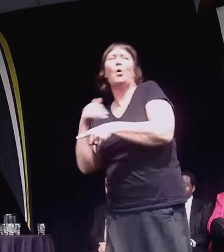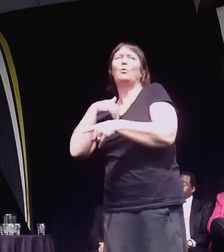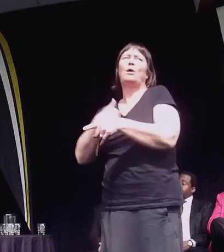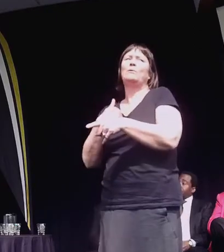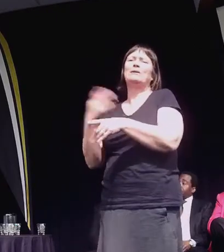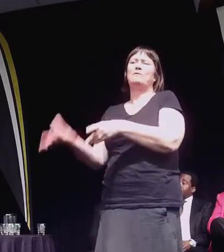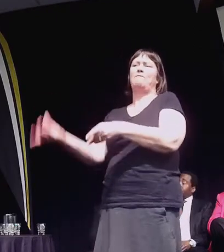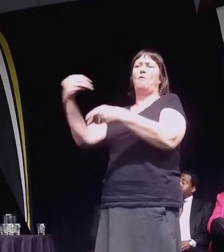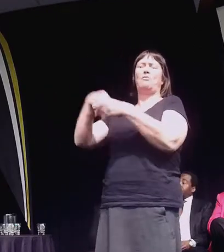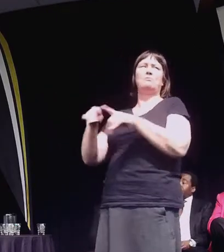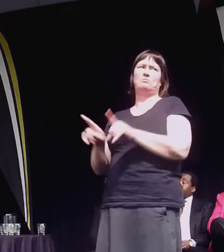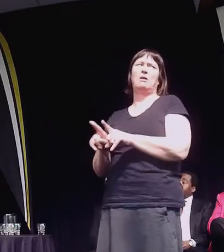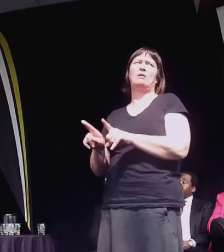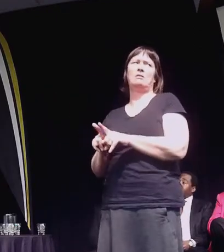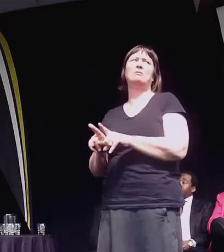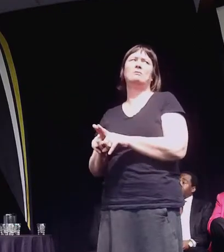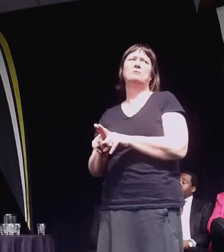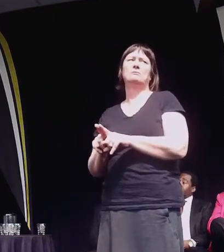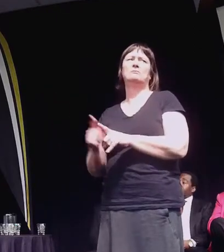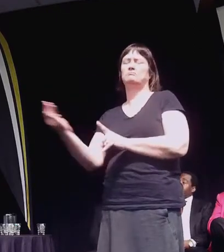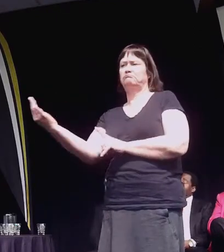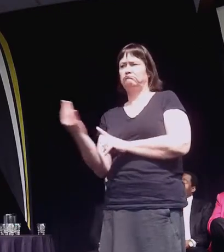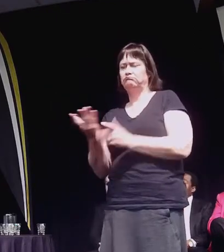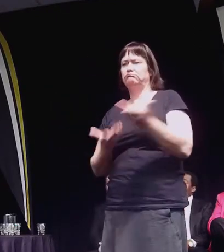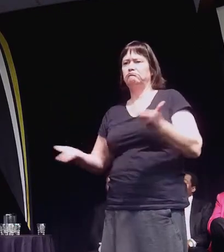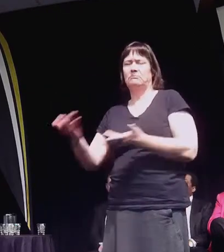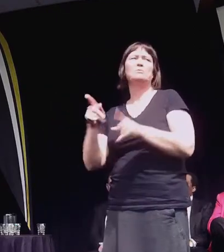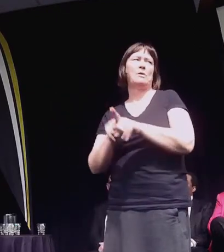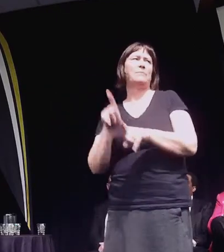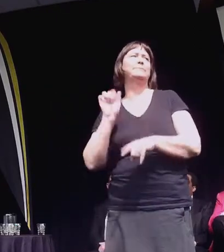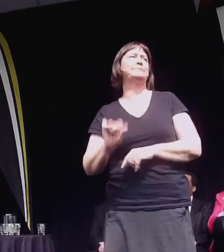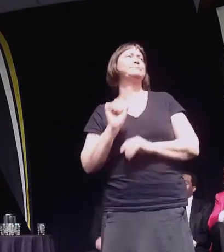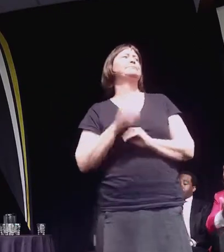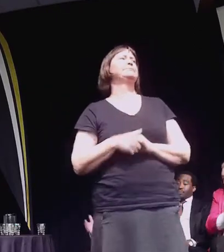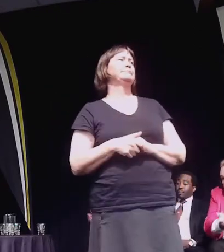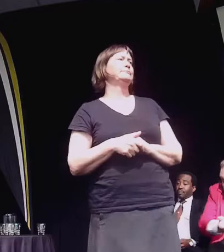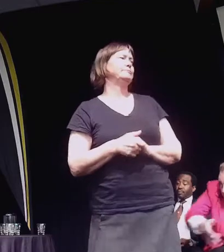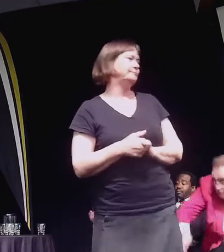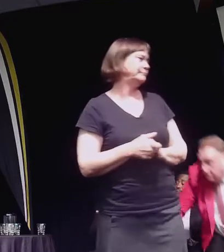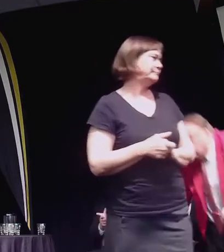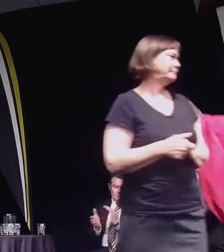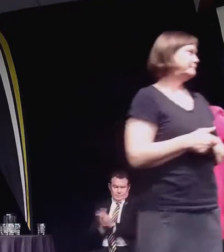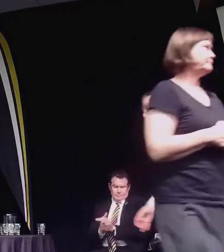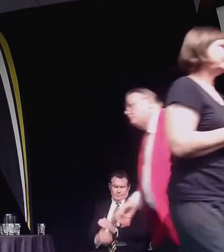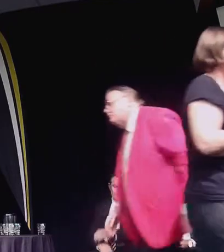really important to actually have those voices at the table as well. Kia ora.